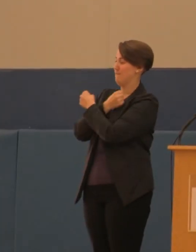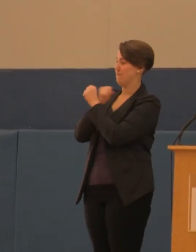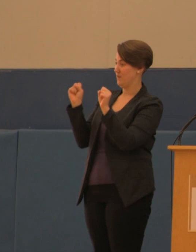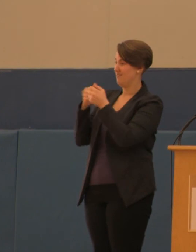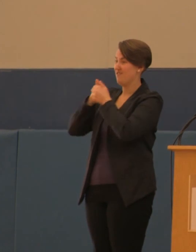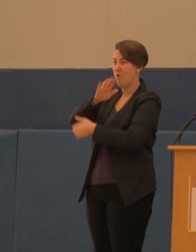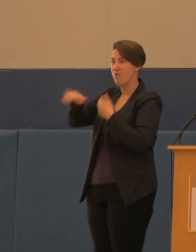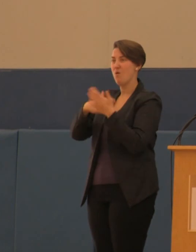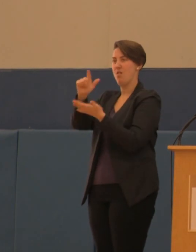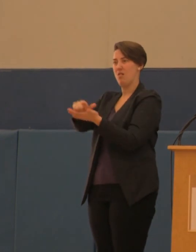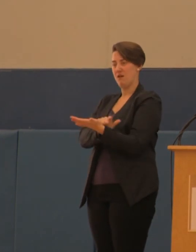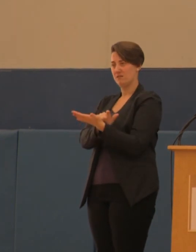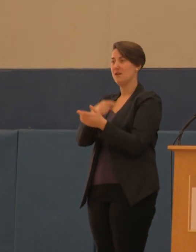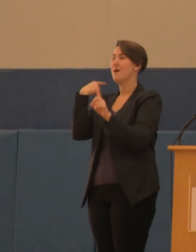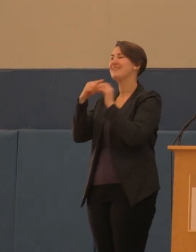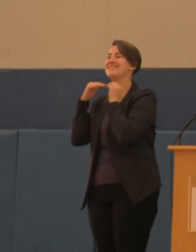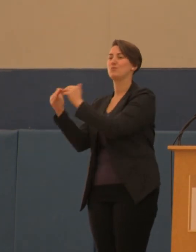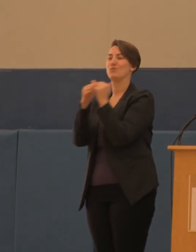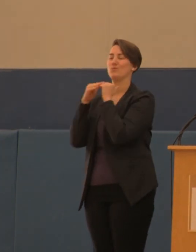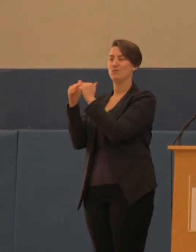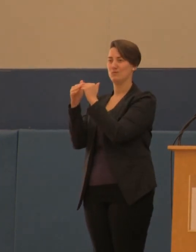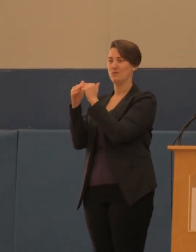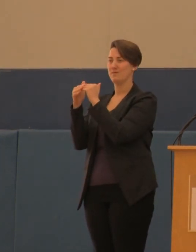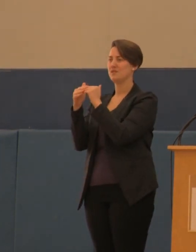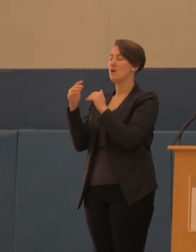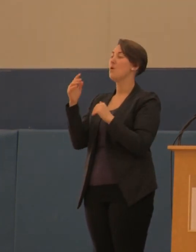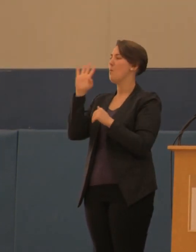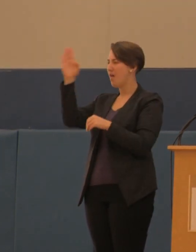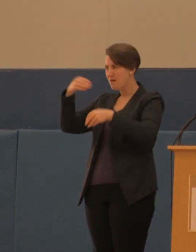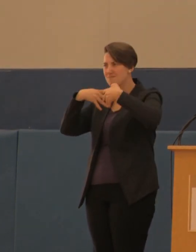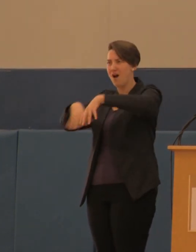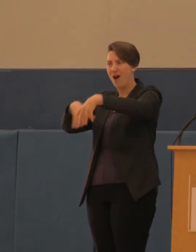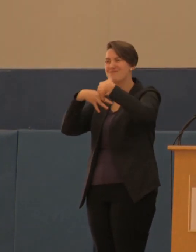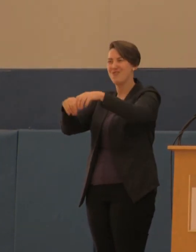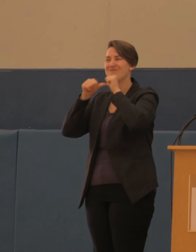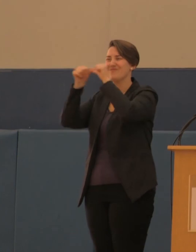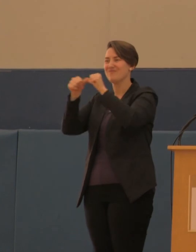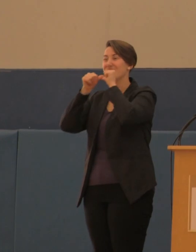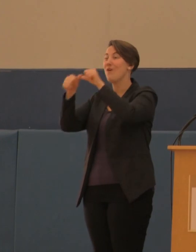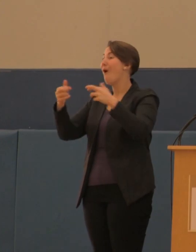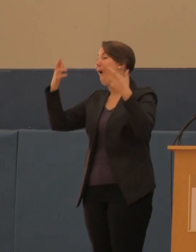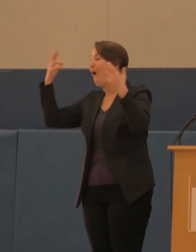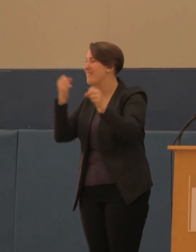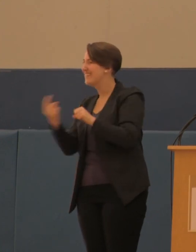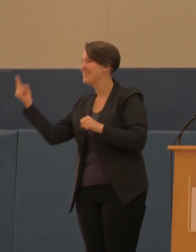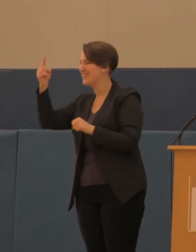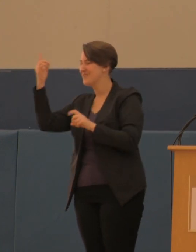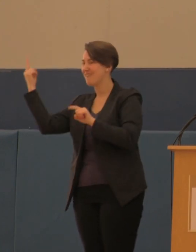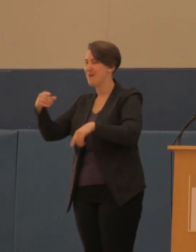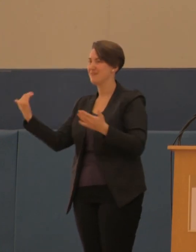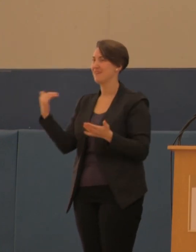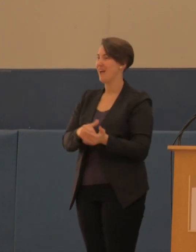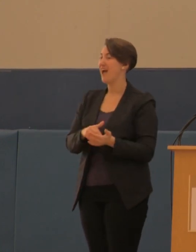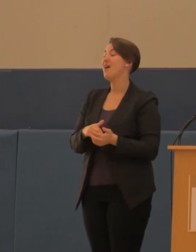law, equal. And so we continue to march, and I hope I see you here next year, not to continue to march for this equality, but